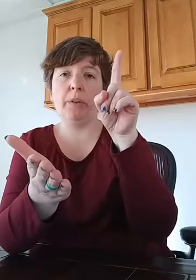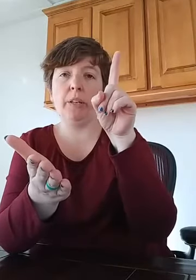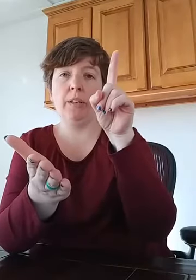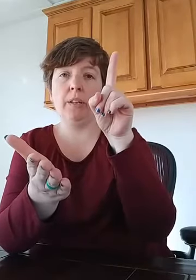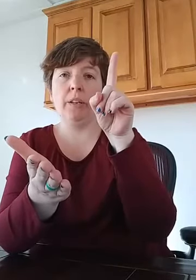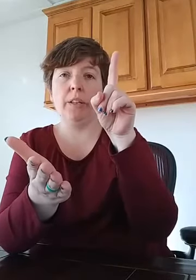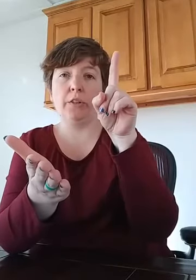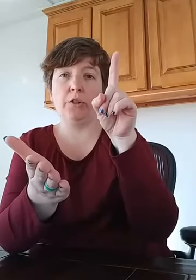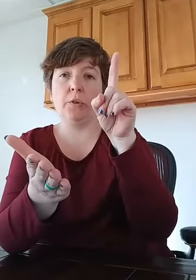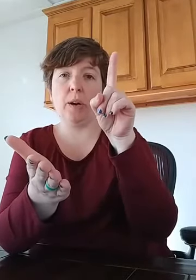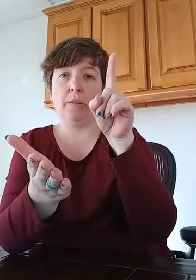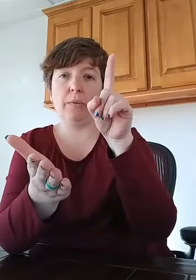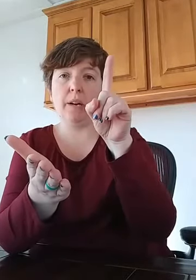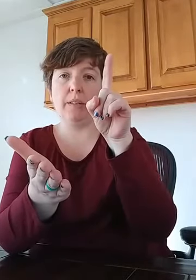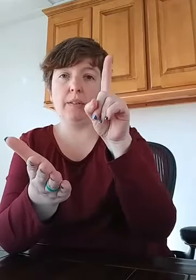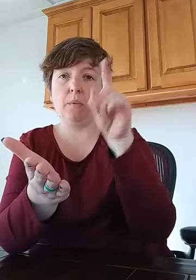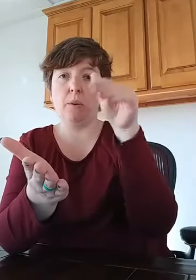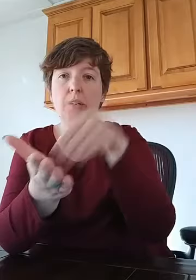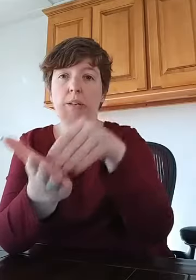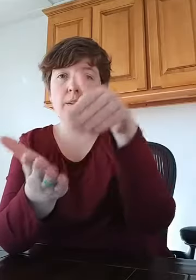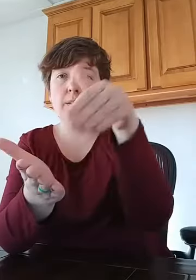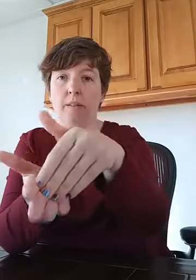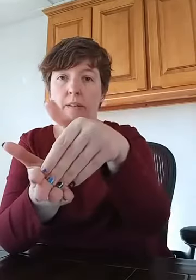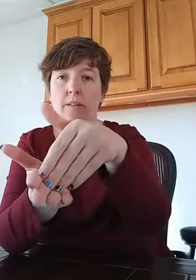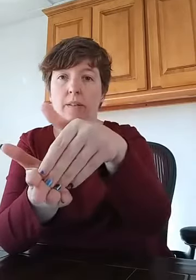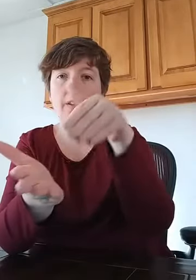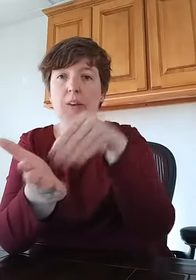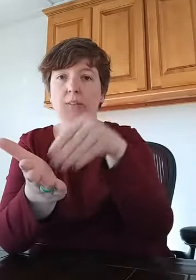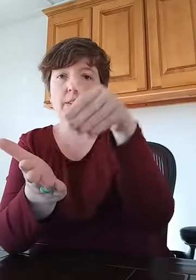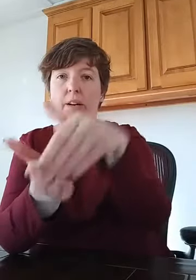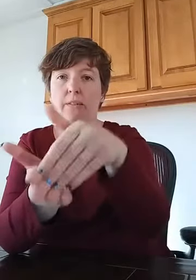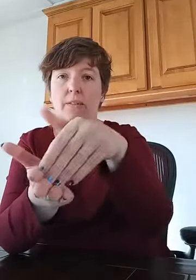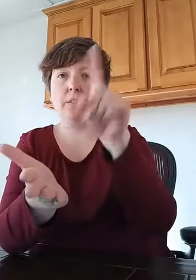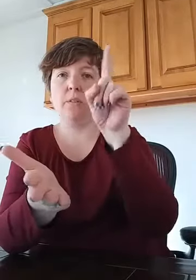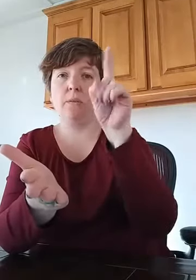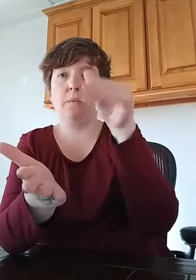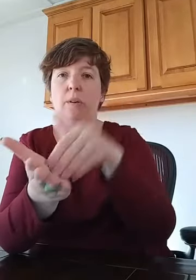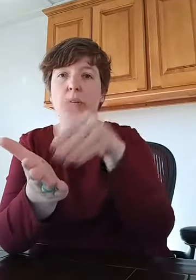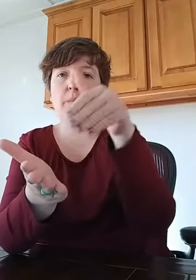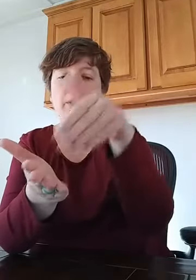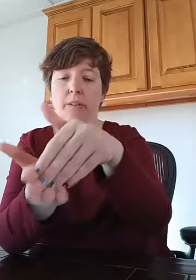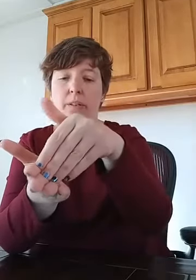1,000,000. There's 2 commas, right? So 1,000 thousands, 1,000,000.